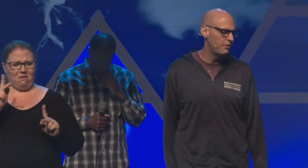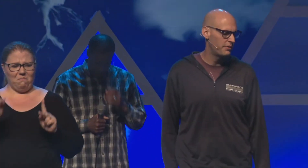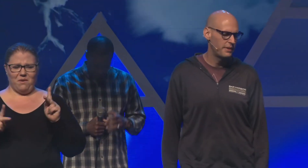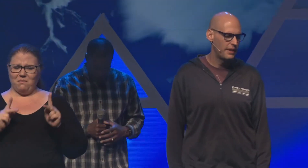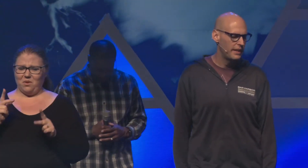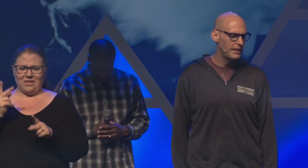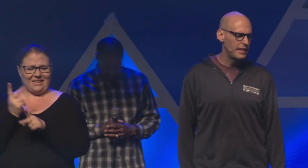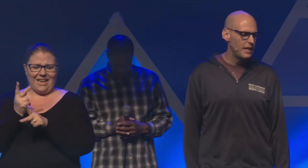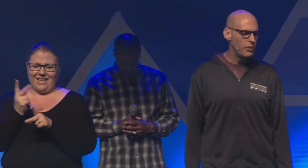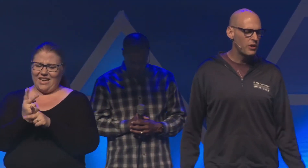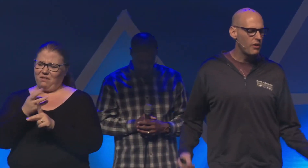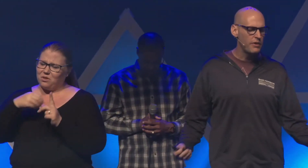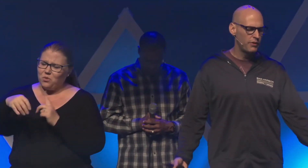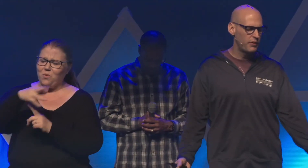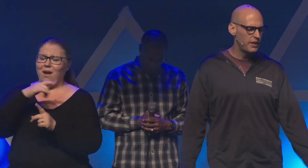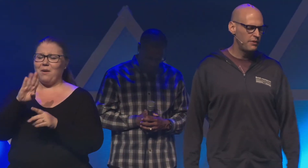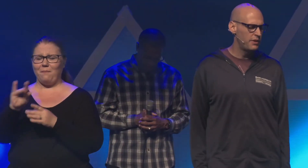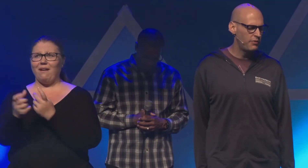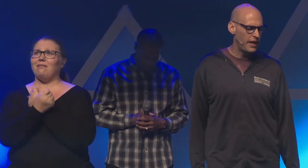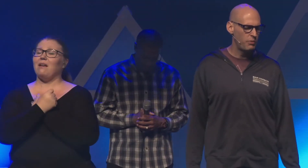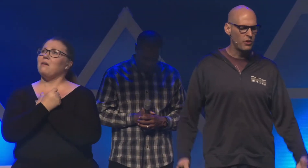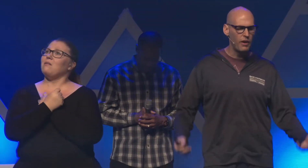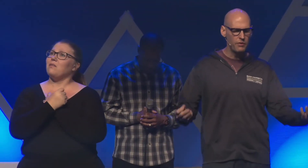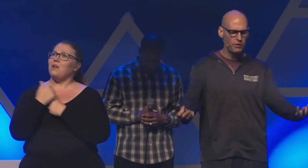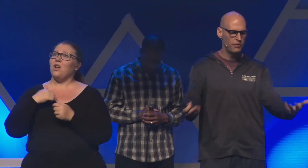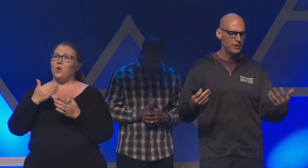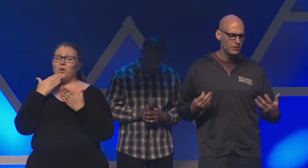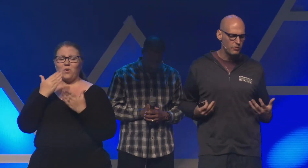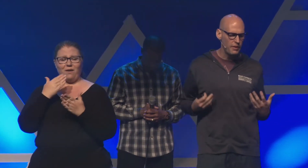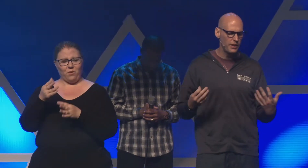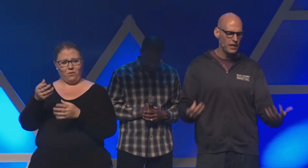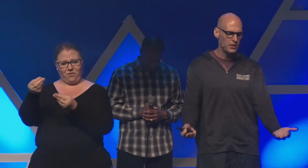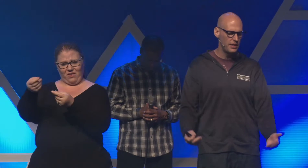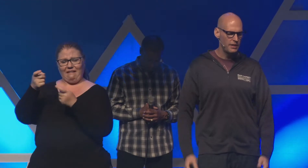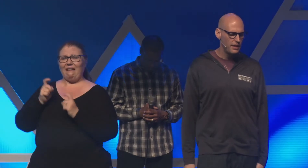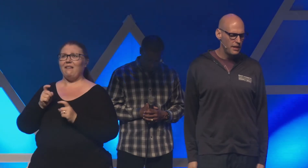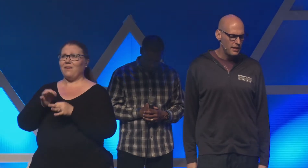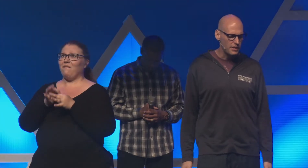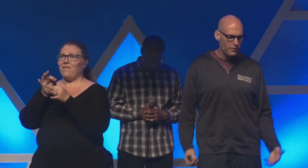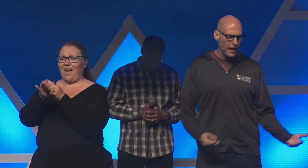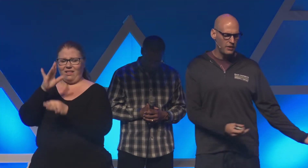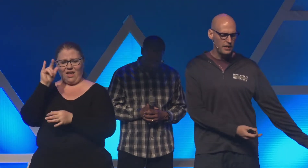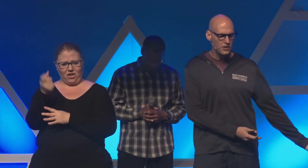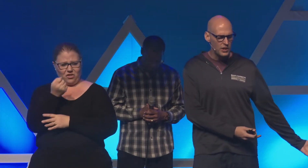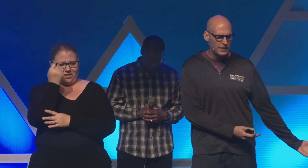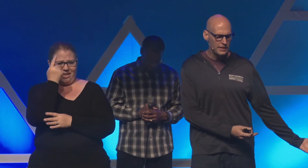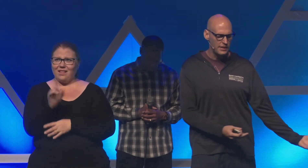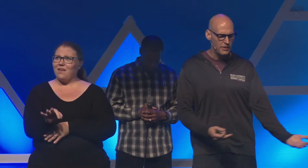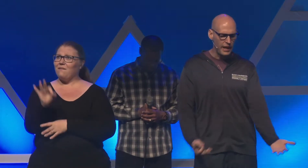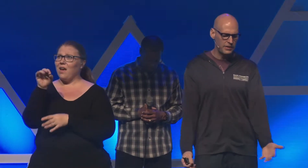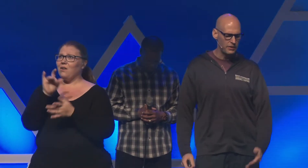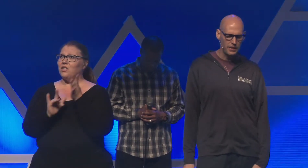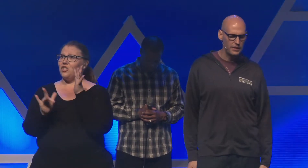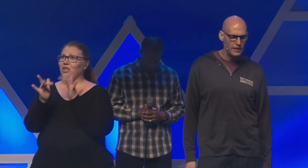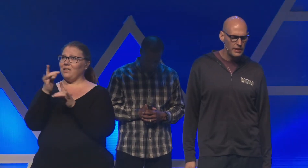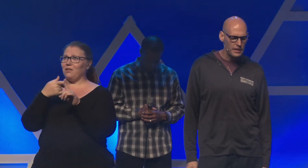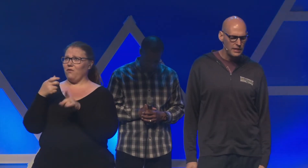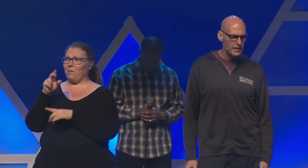love. And we are grateful for the gift of faith. We're grateful for this revelation that's found in Jesus of